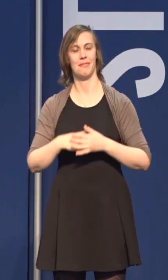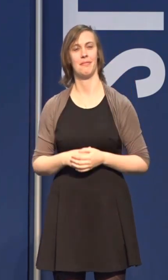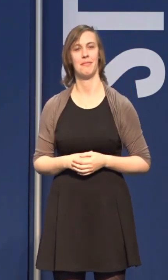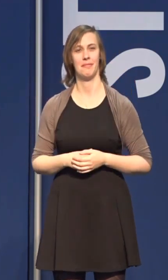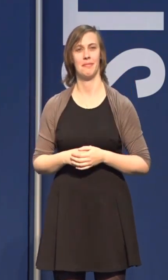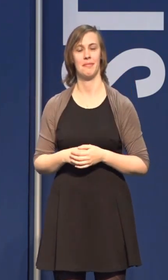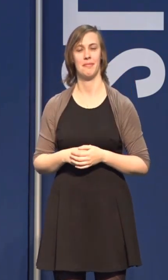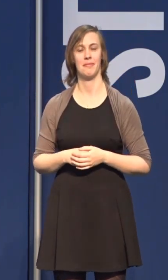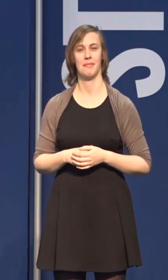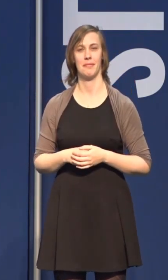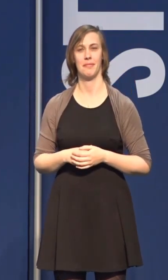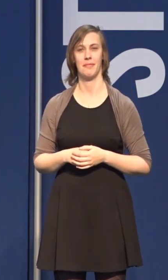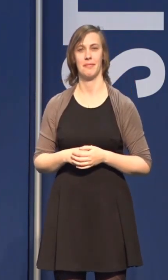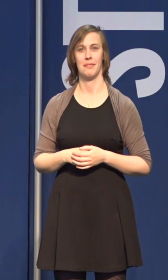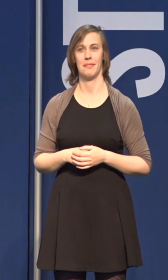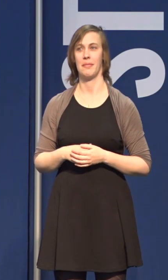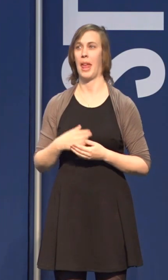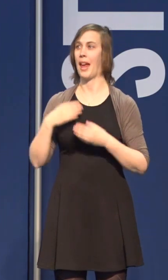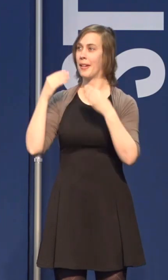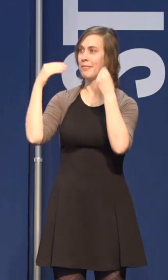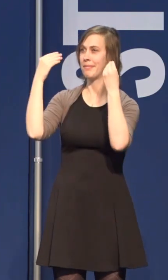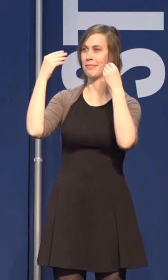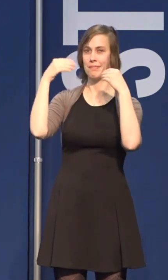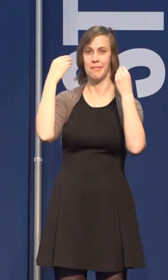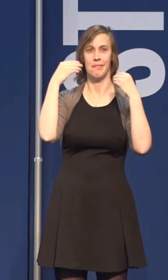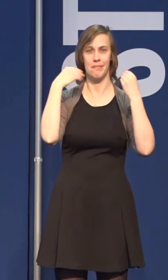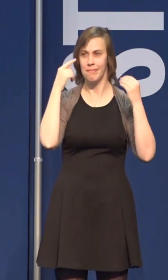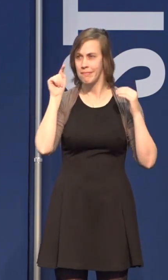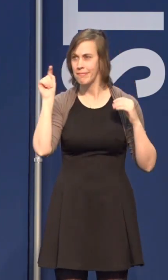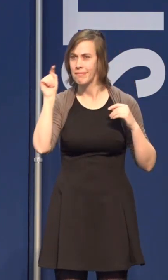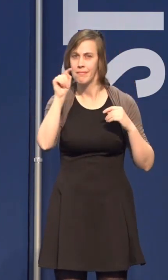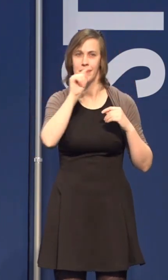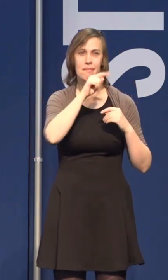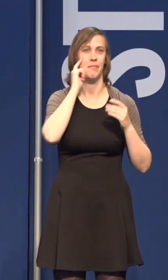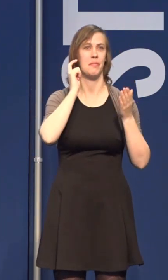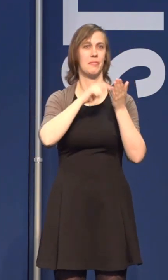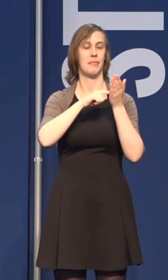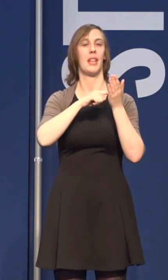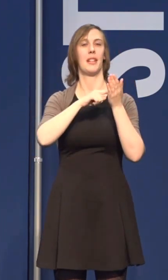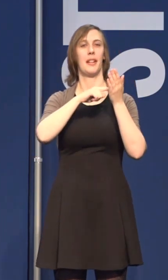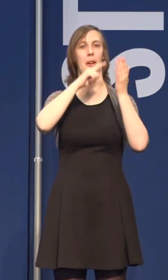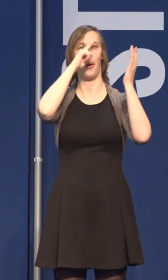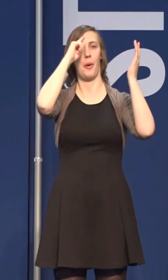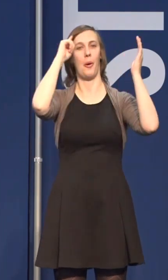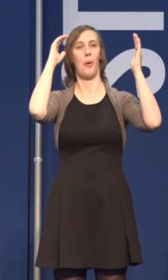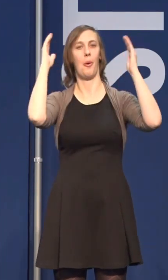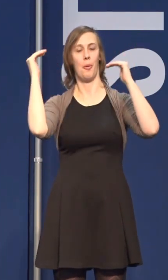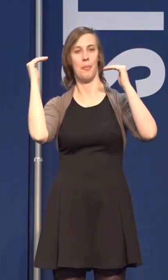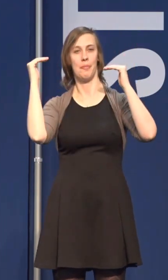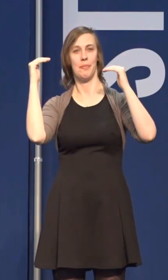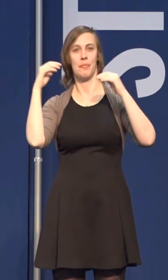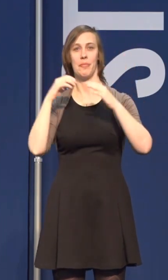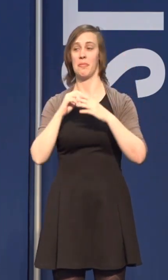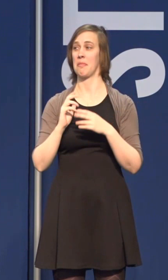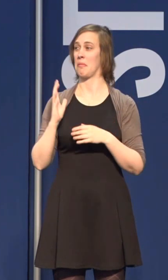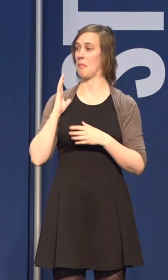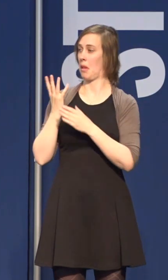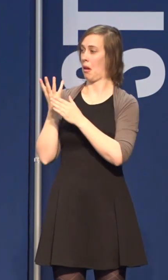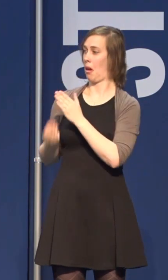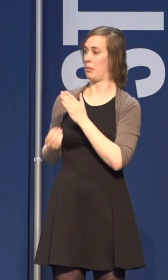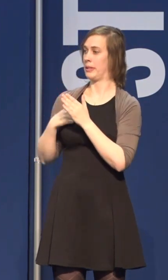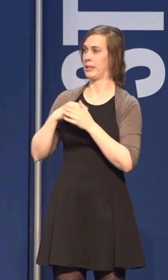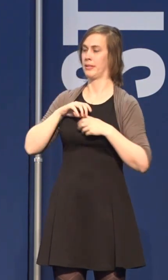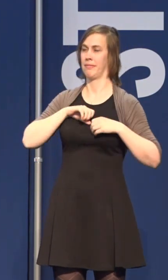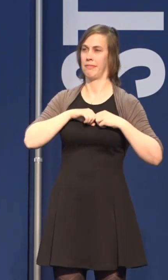I found it, hope. Hope that there were still good people out there in this world like the ones I had been grieving.